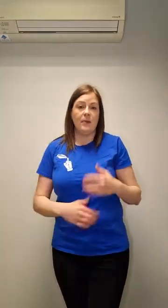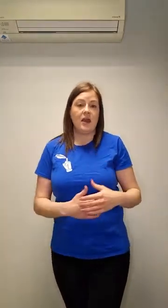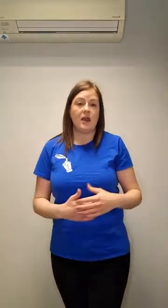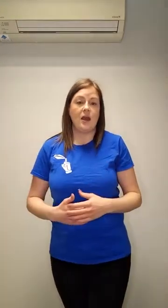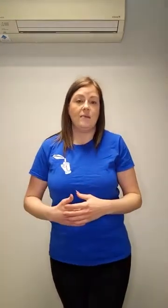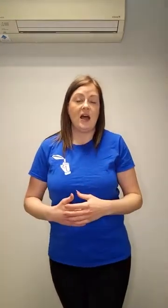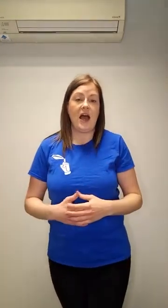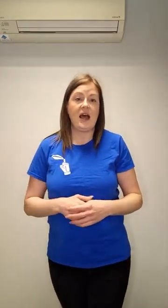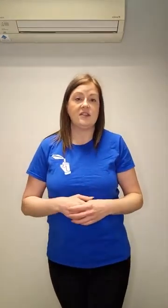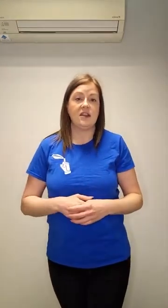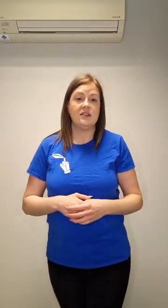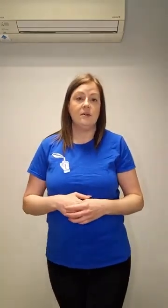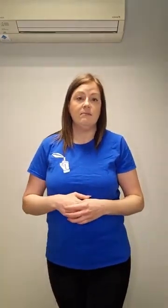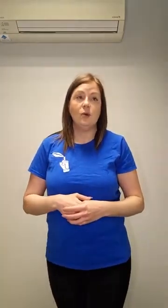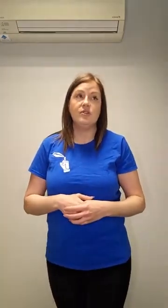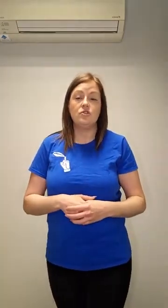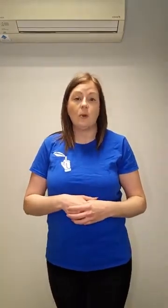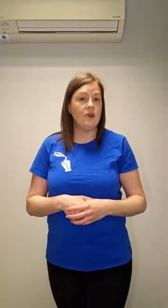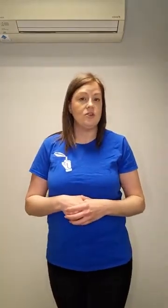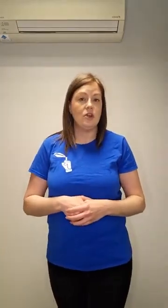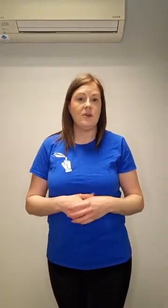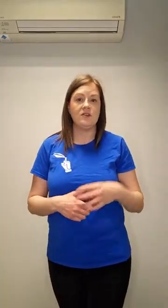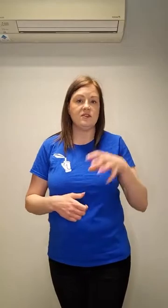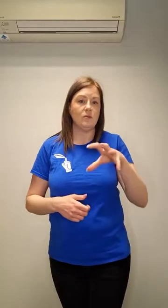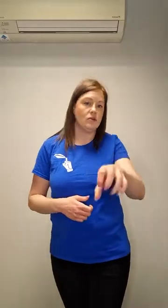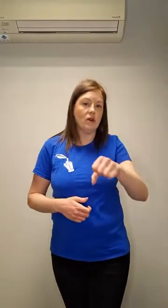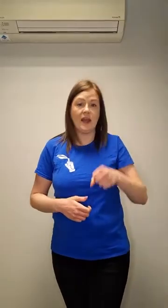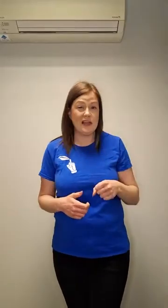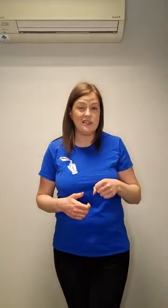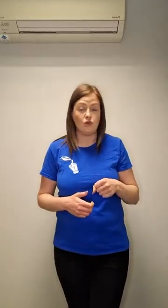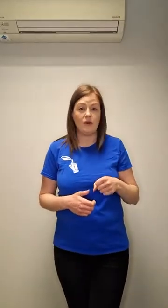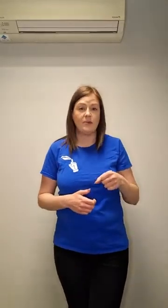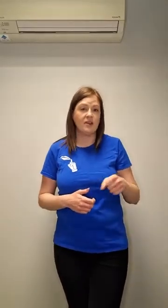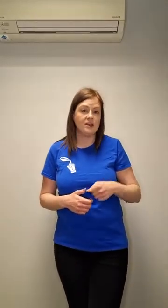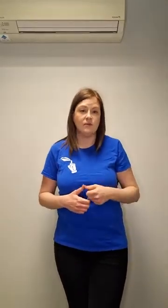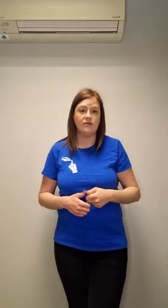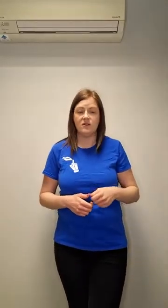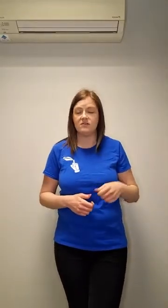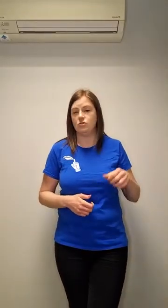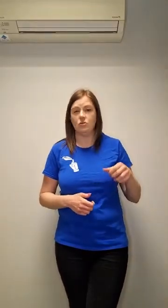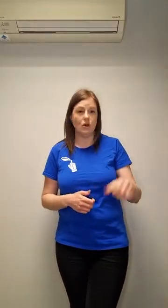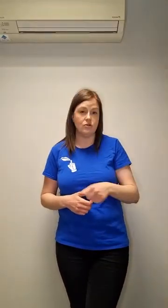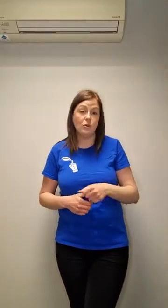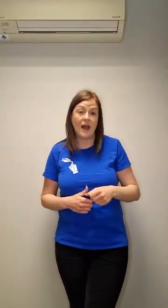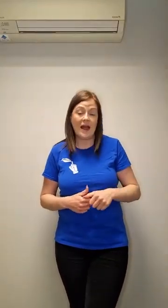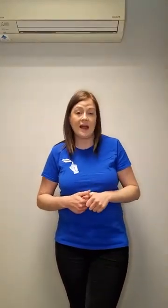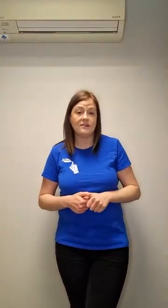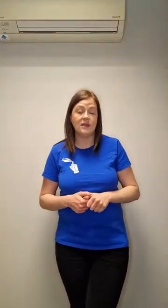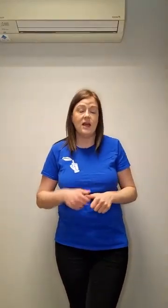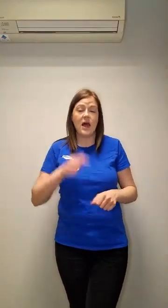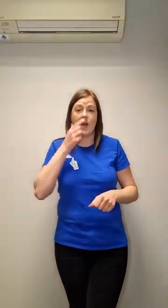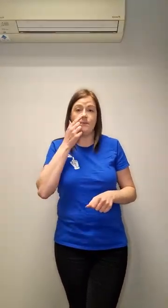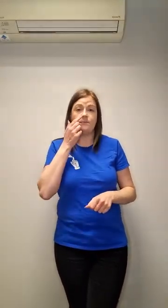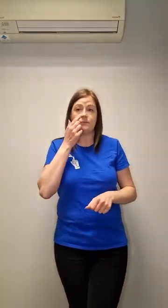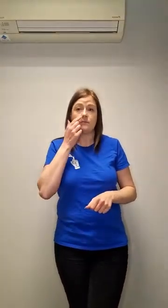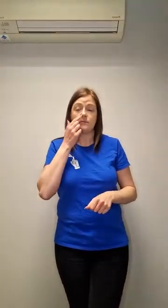pick a hand that is the most dominant to you because it's the one you're likely to grab things with first. It's your go-to hand.